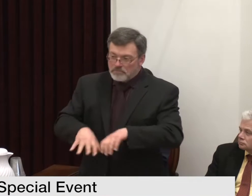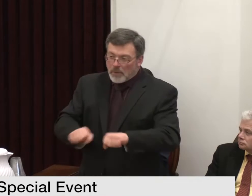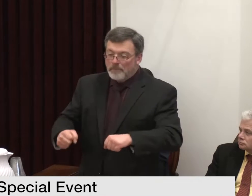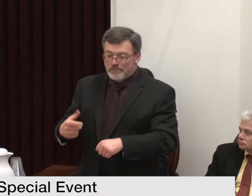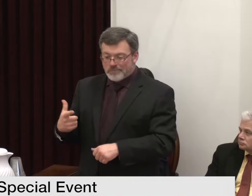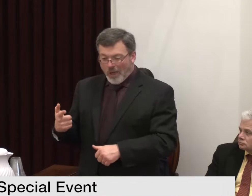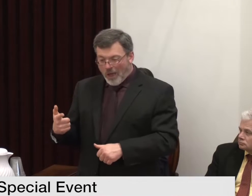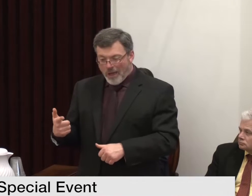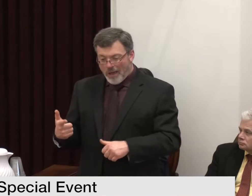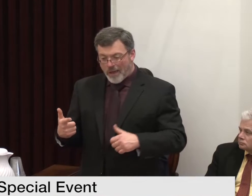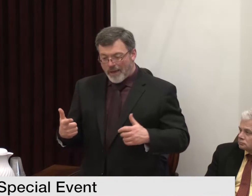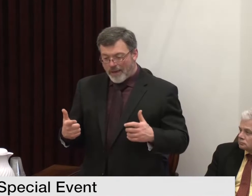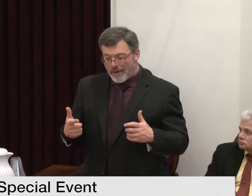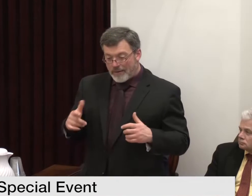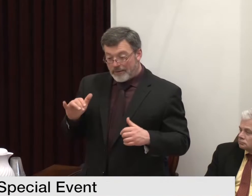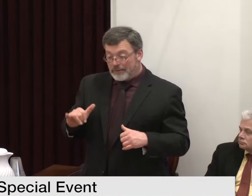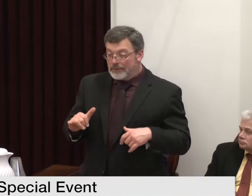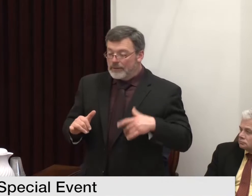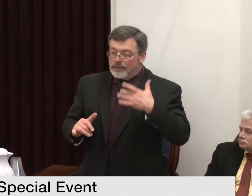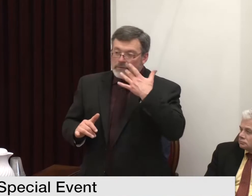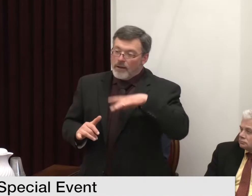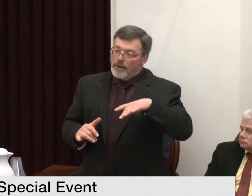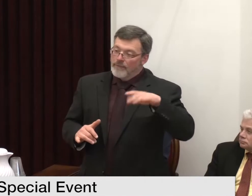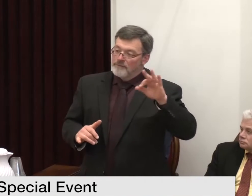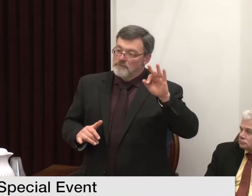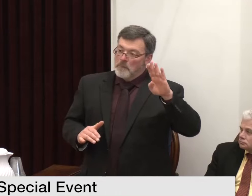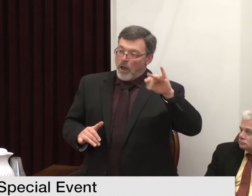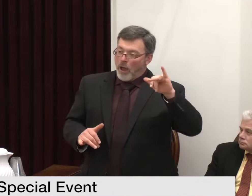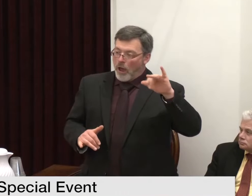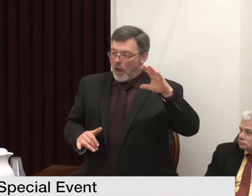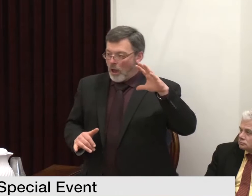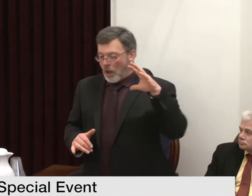sense to detain him, pointing to his state record.